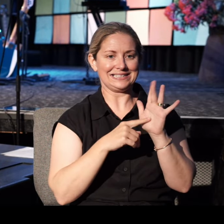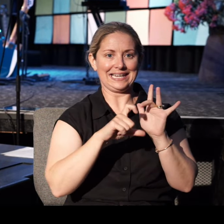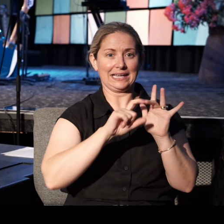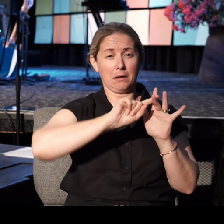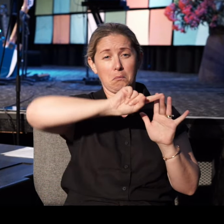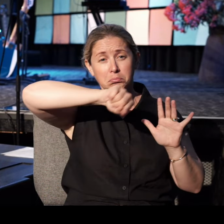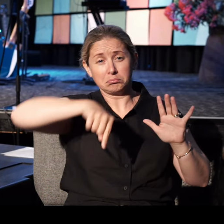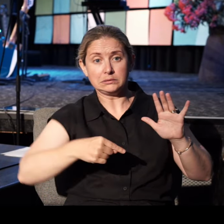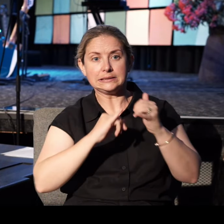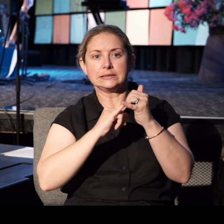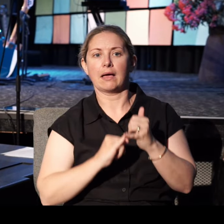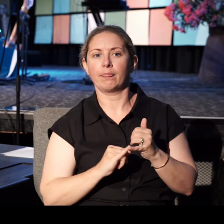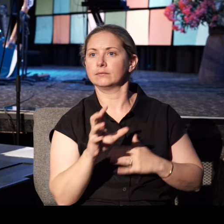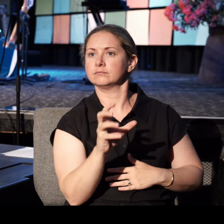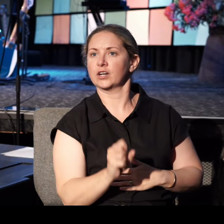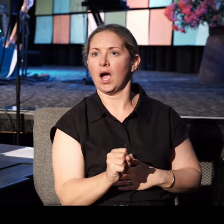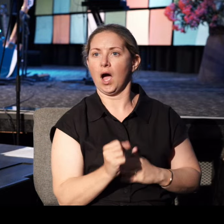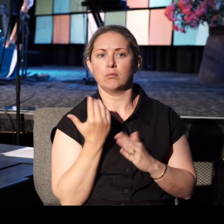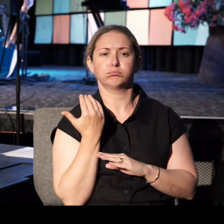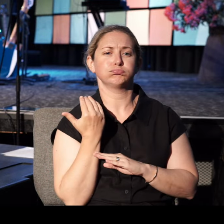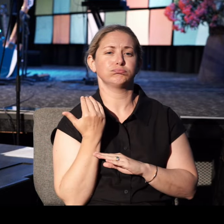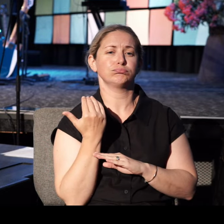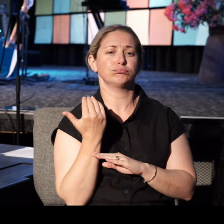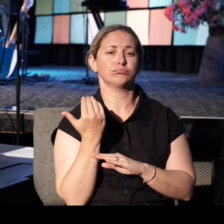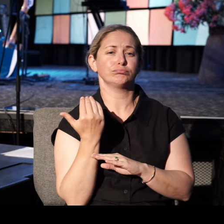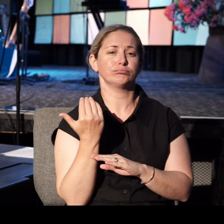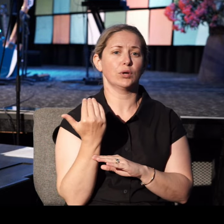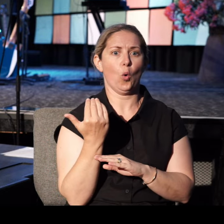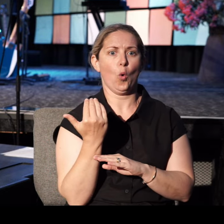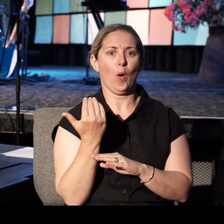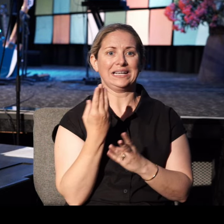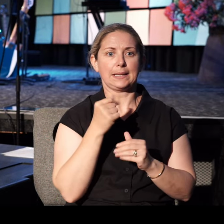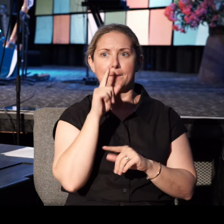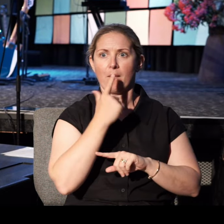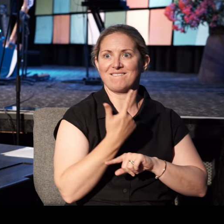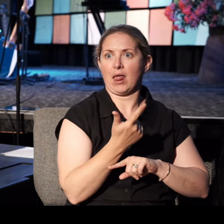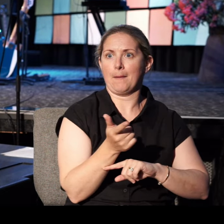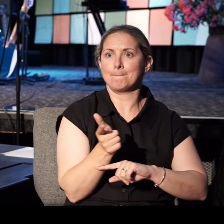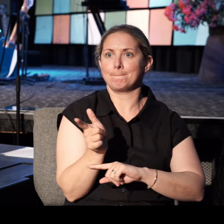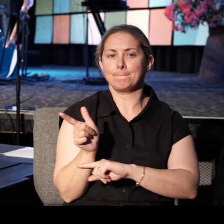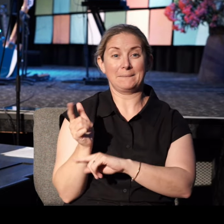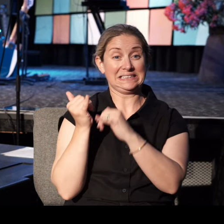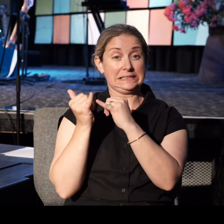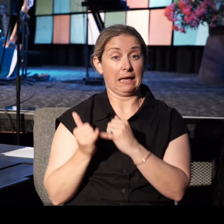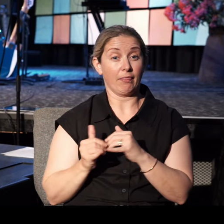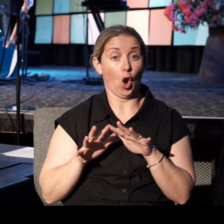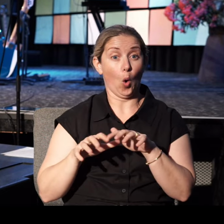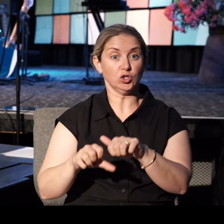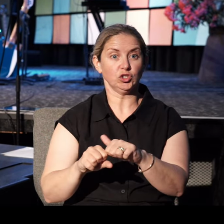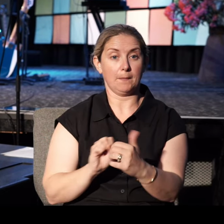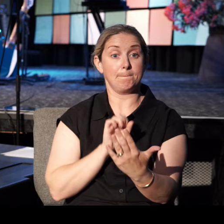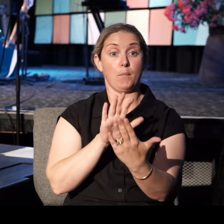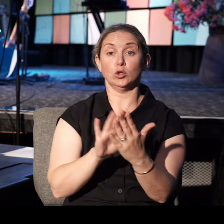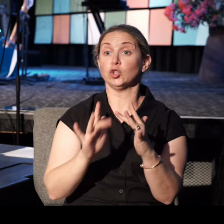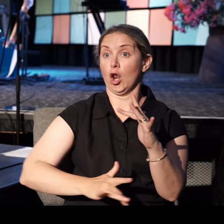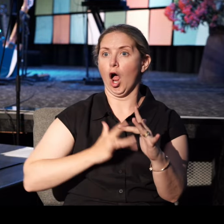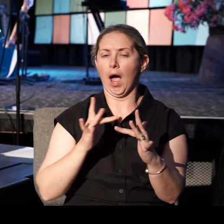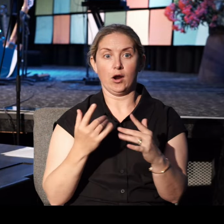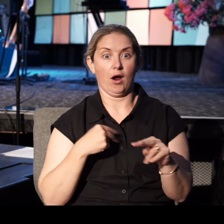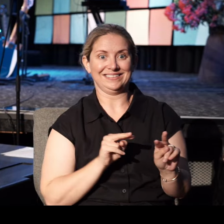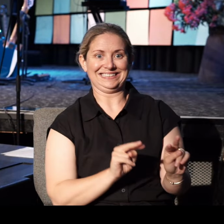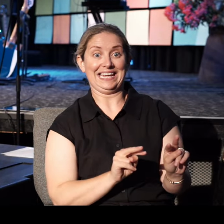each of them have been posting, or many of them have been posting photos, footage of the experience of entering that Southern Ocean. And the ones that I've noticed have all talked up